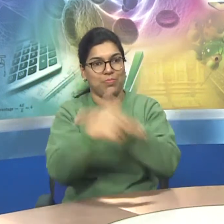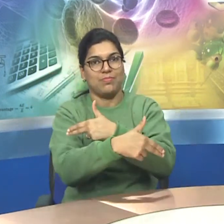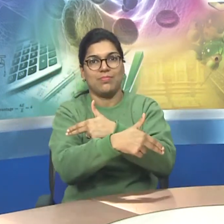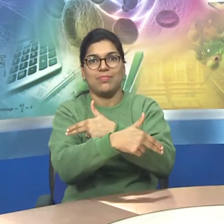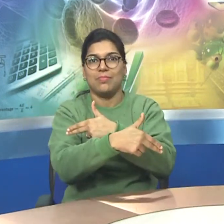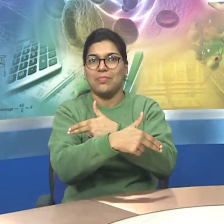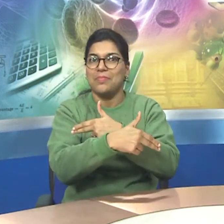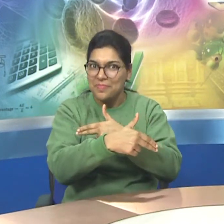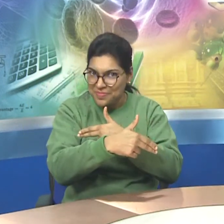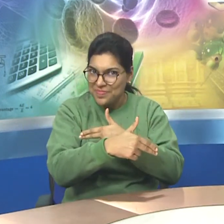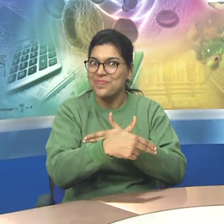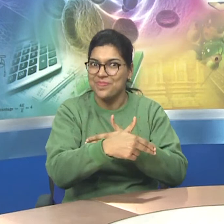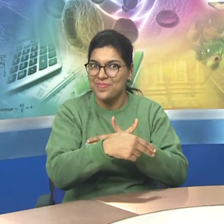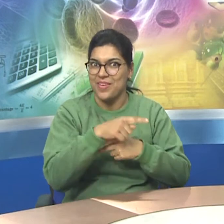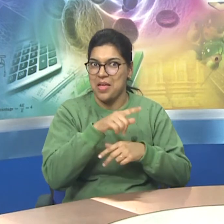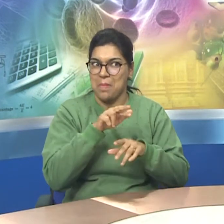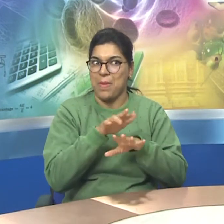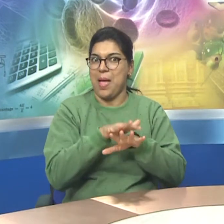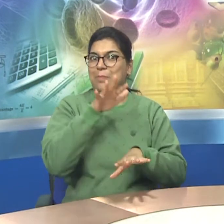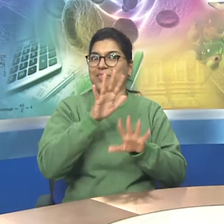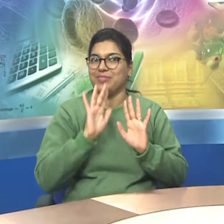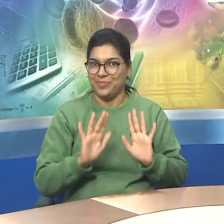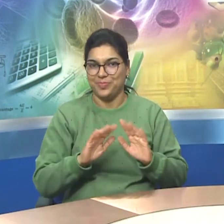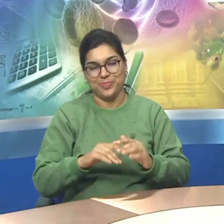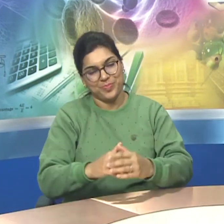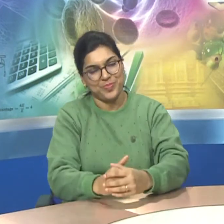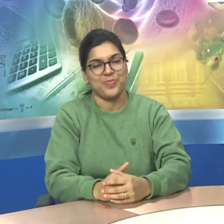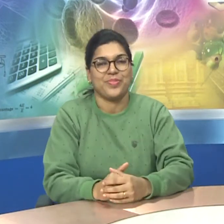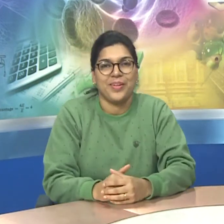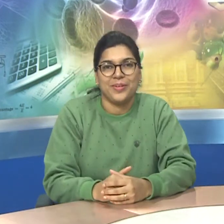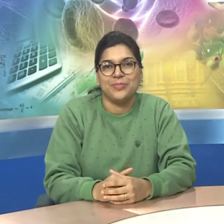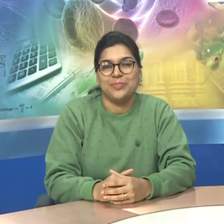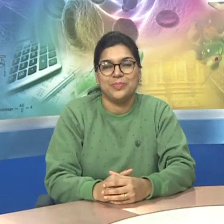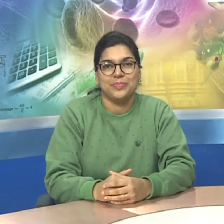So it means that she stopped talking.